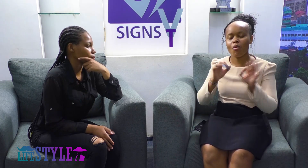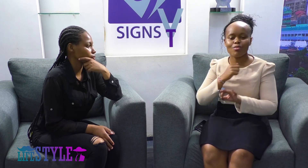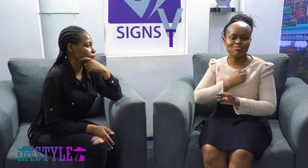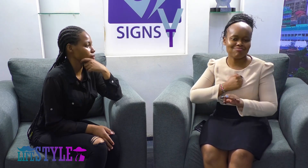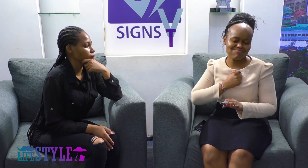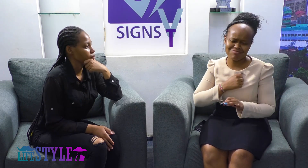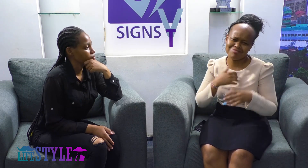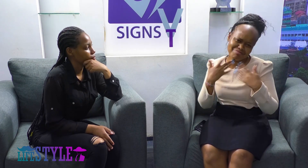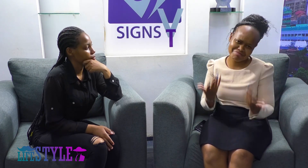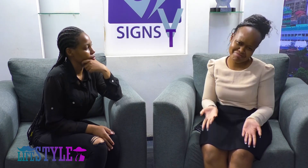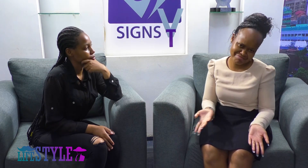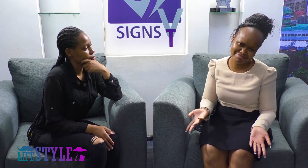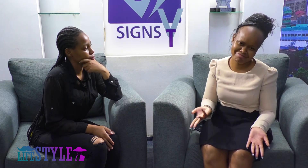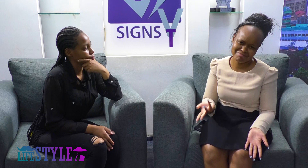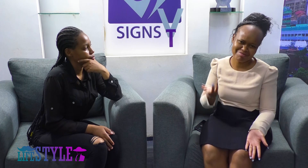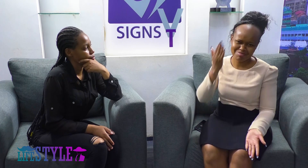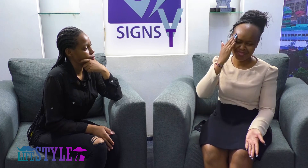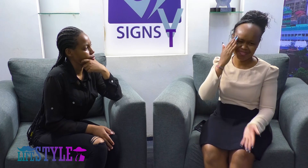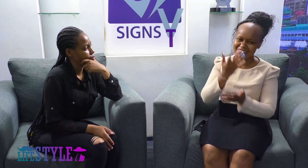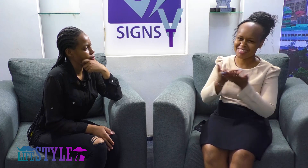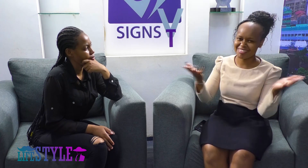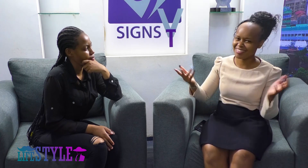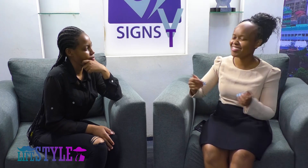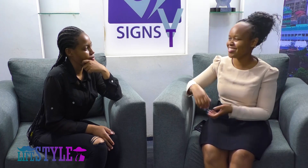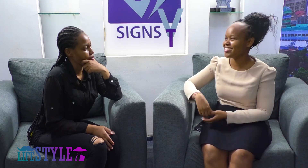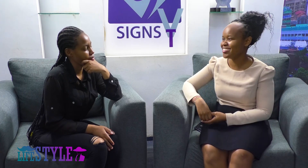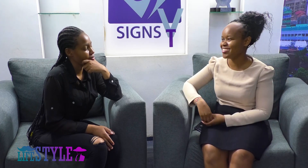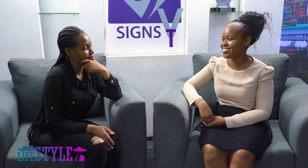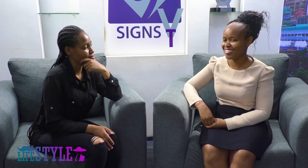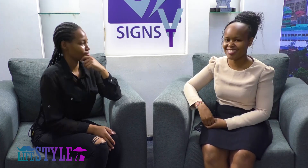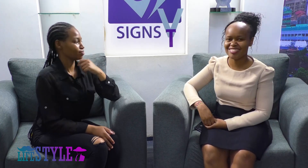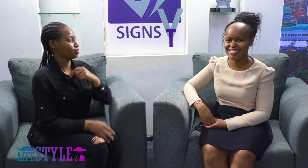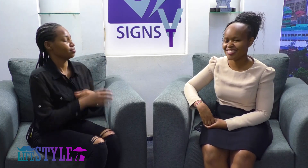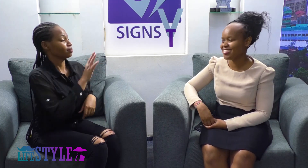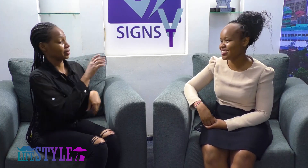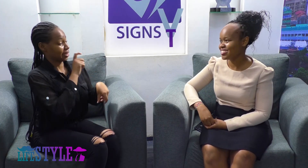to me. And most of the time I've encountered this and people have apologized for that.